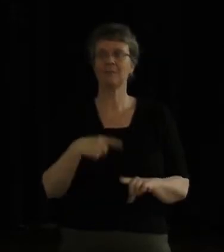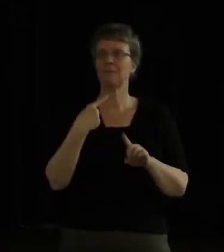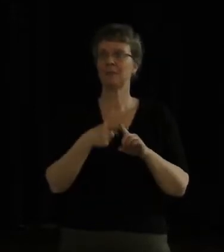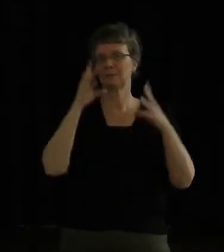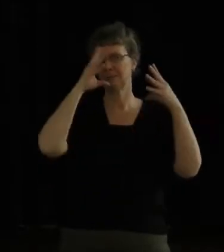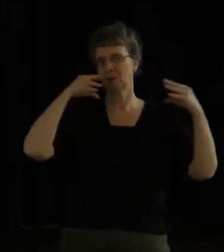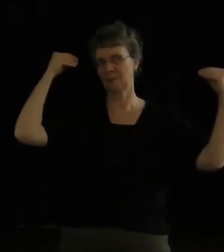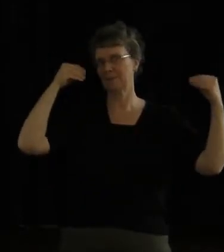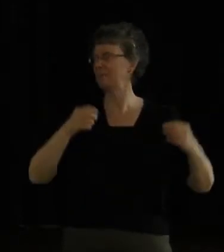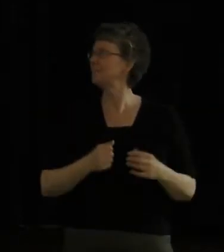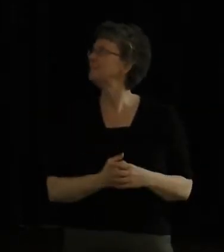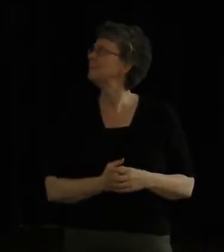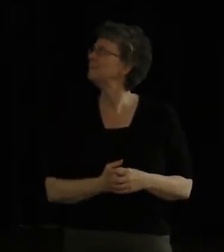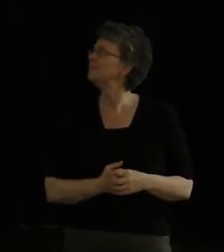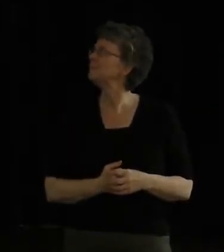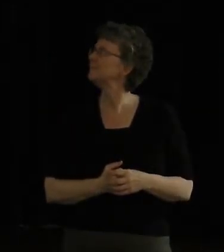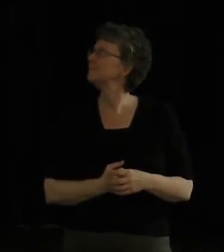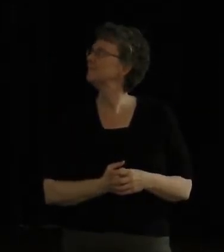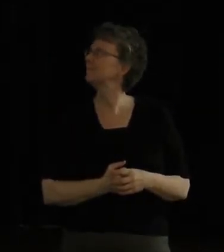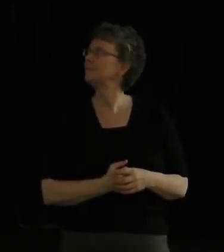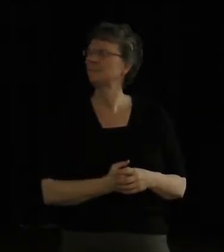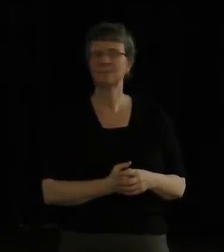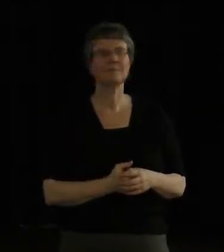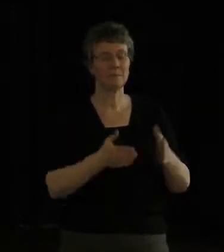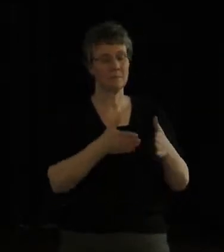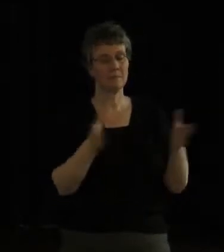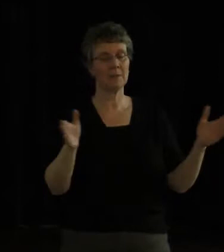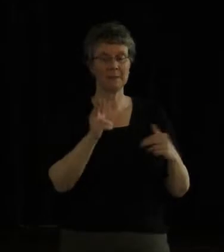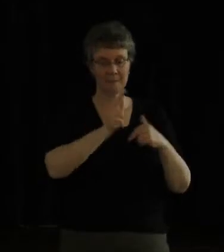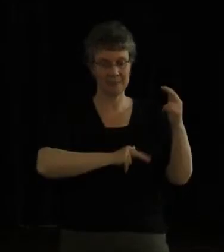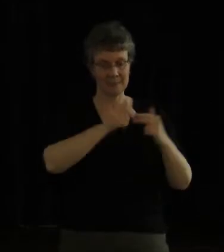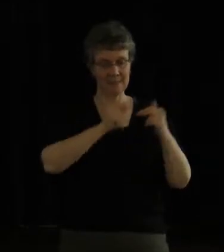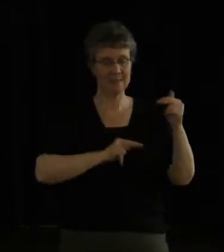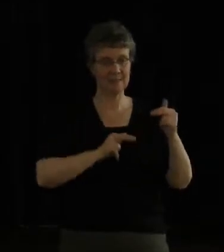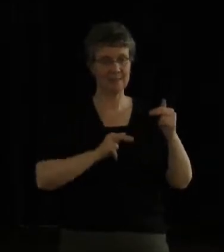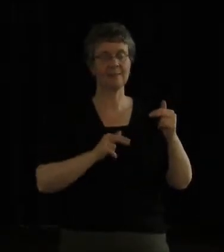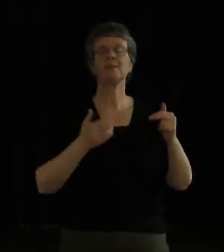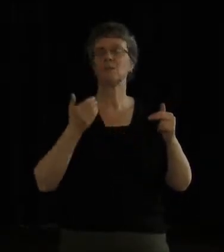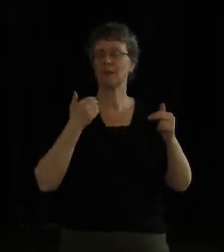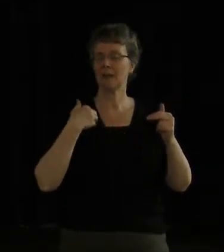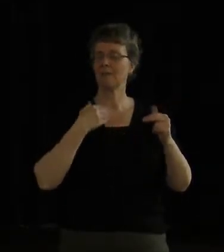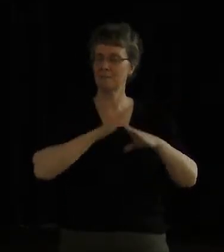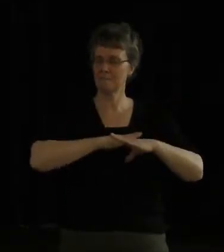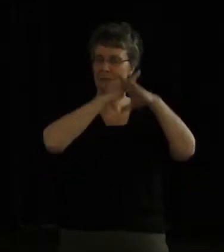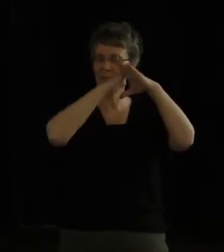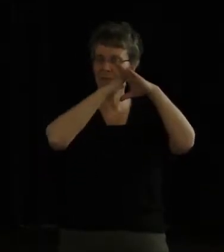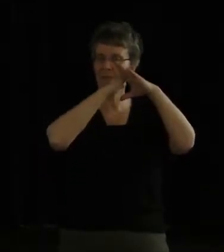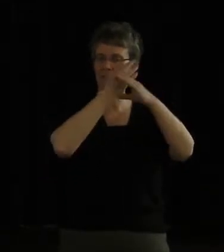When it comes to public buildings, there is the barrier-free design guide, the Alberta Building Code. We have to